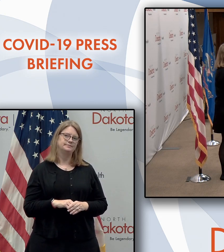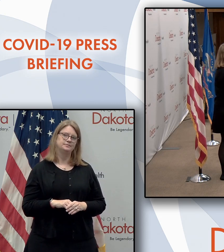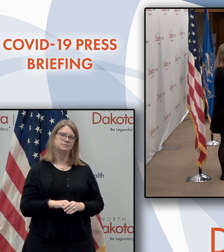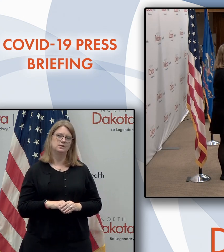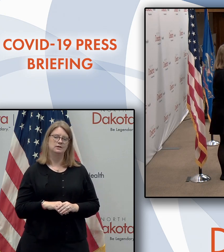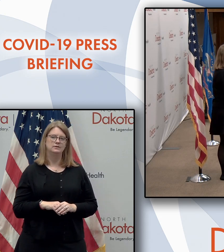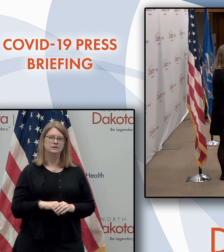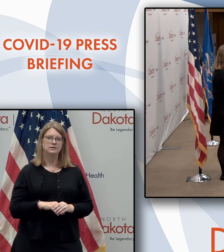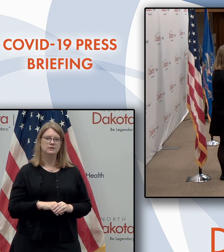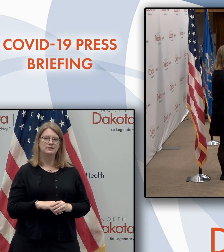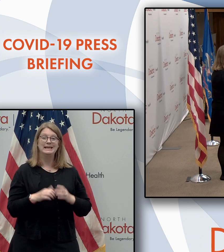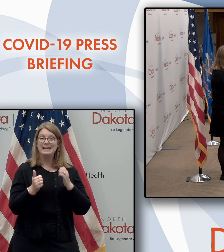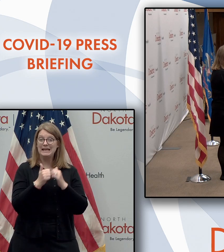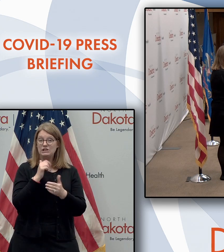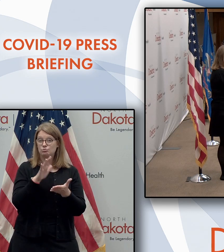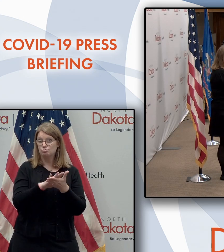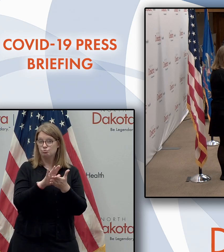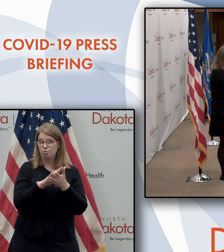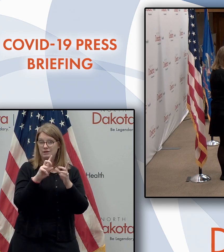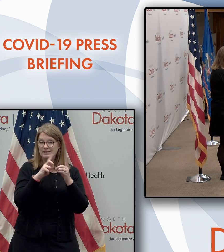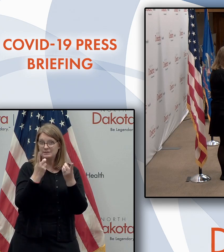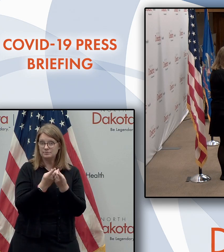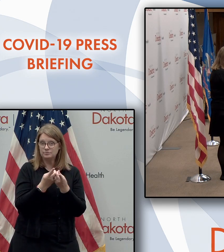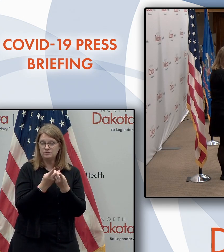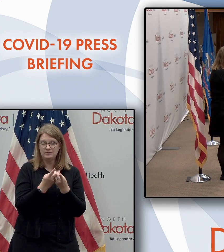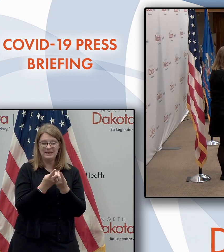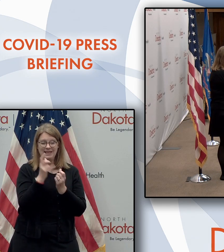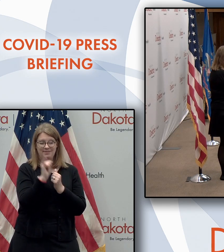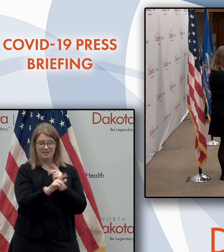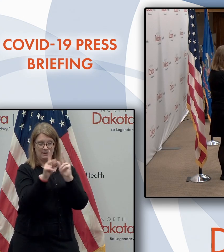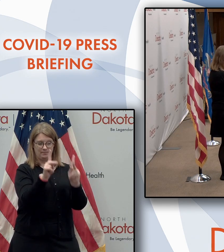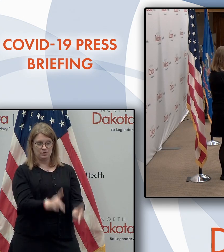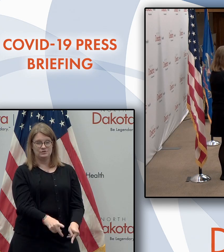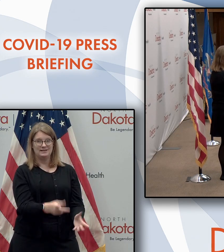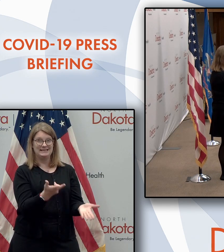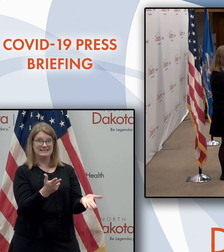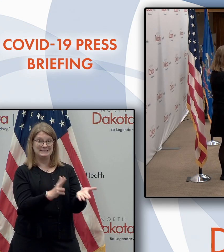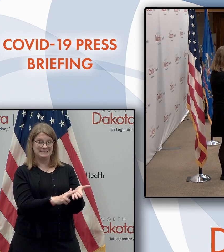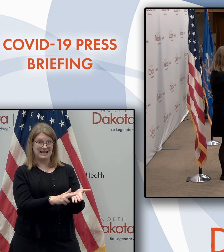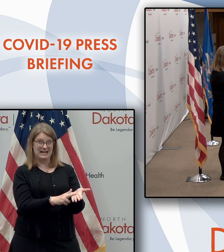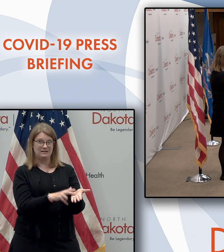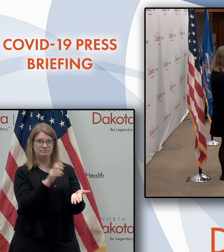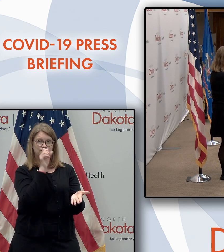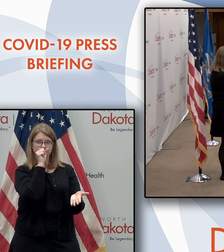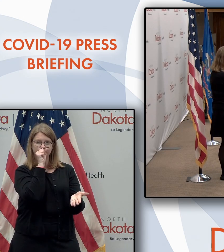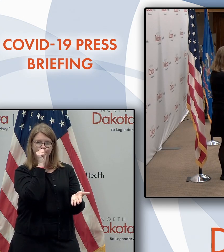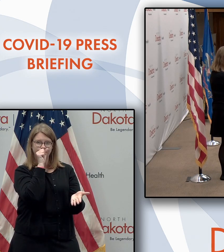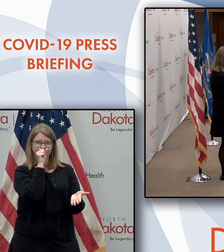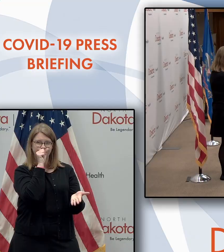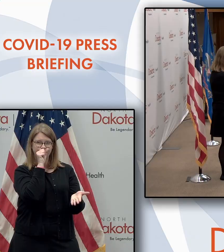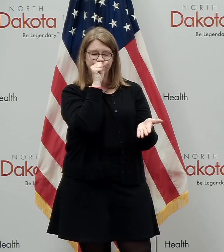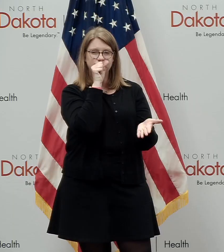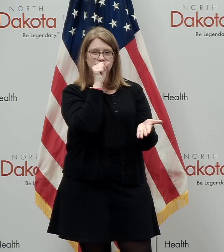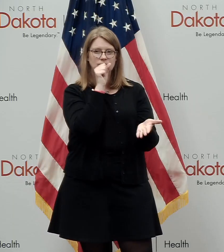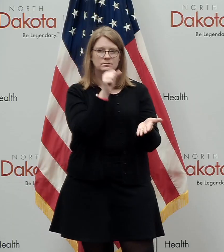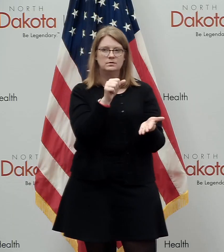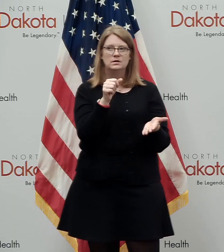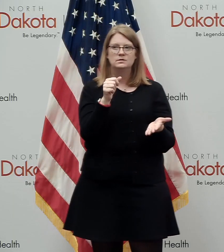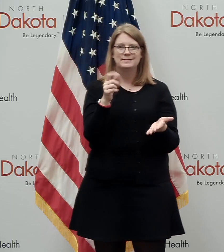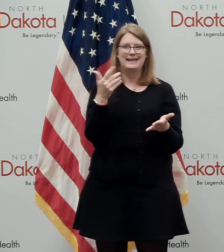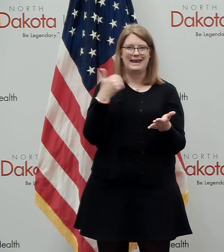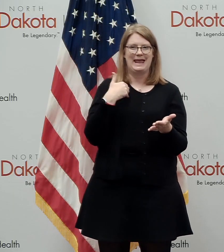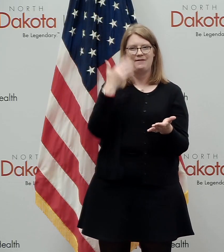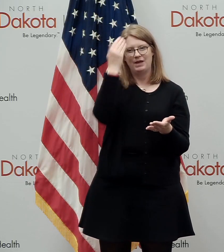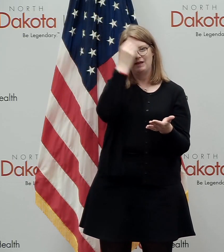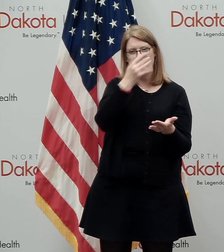an individual at each school district that has signed a non-disclosure agreement to get information from the state health department. So we've got